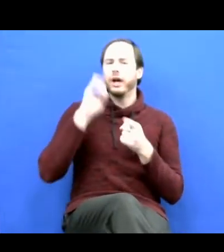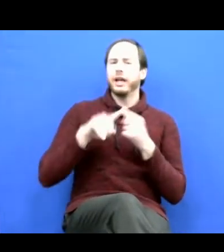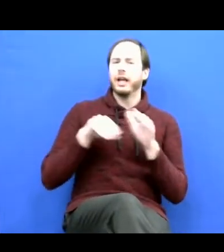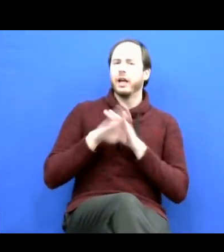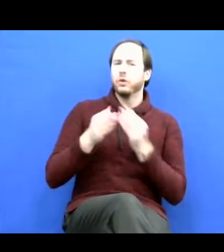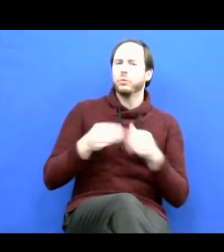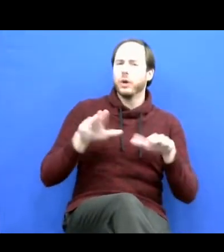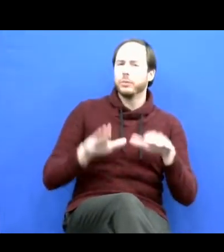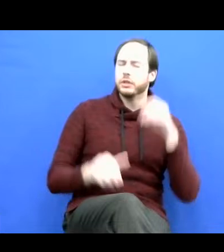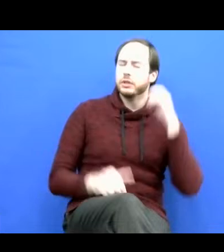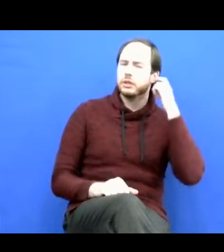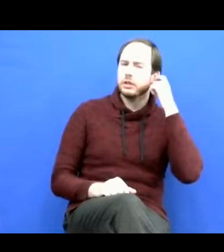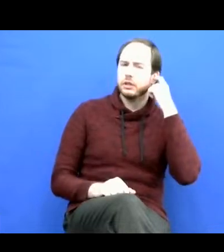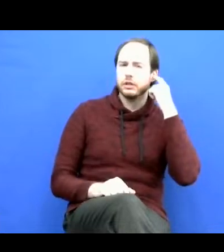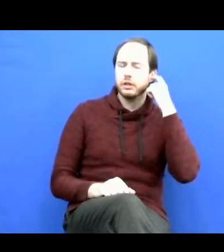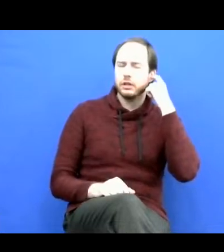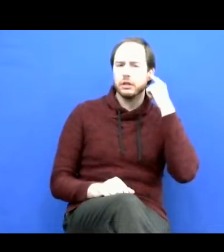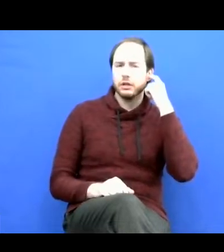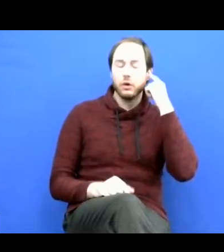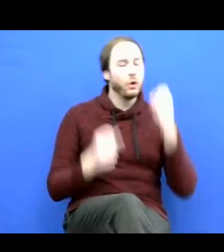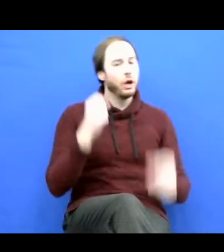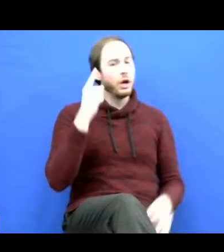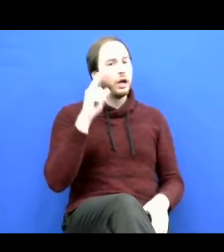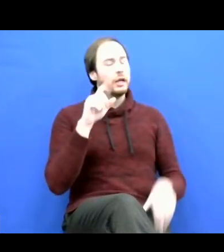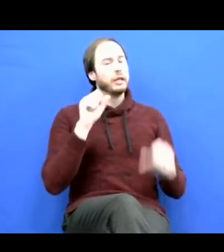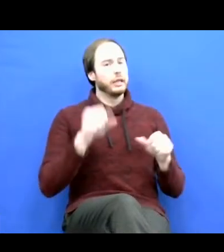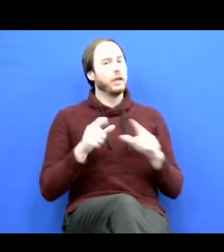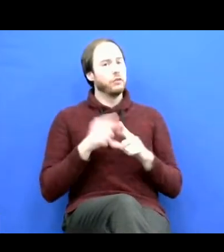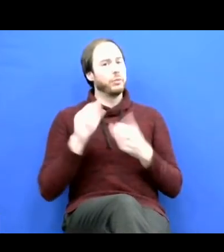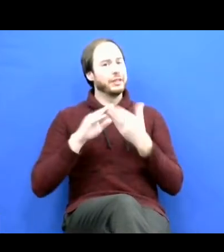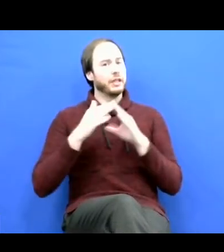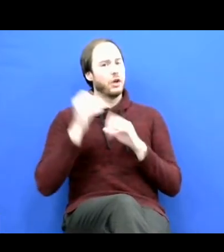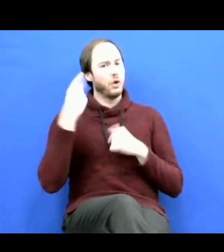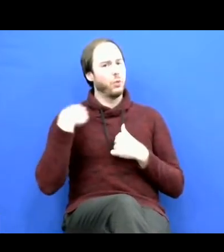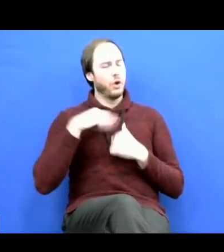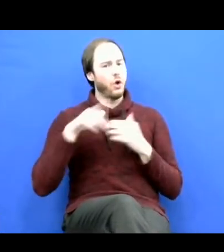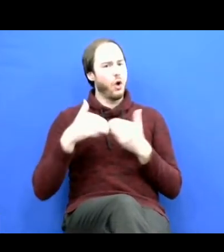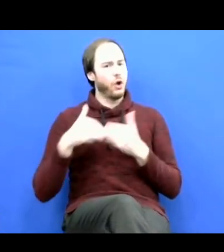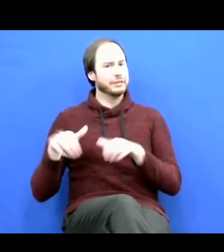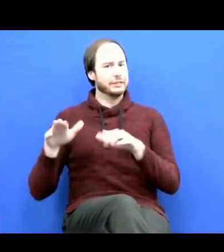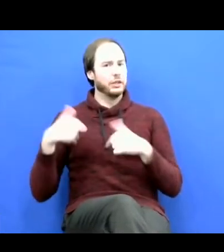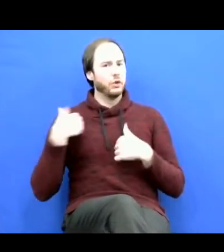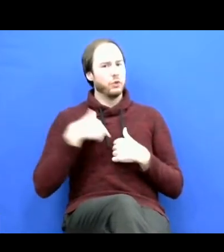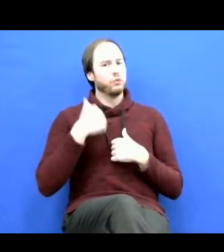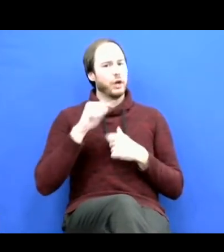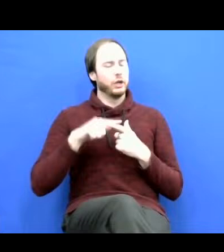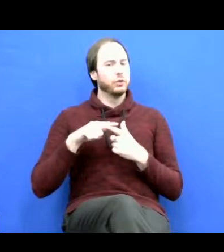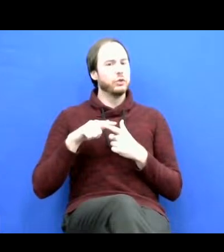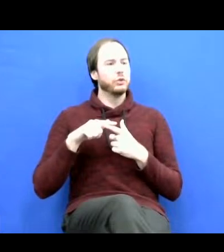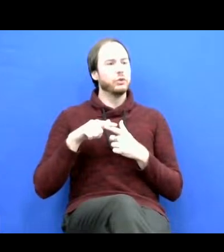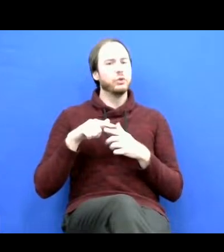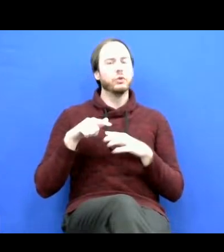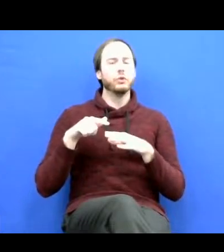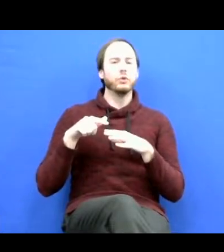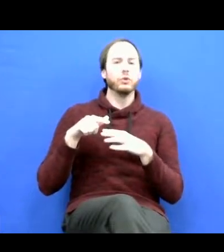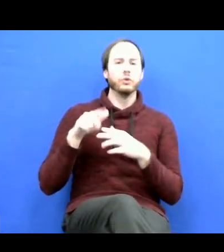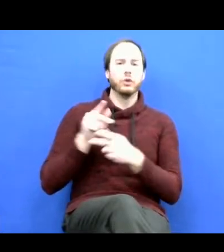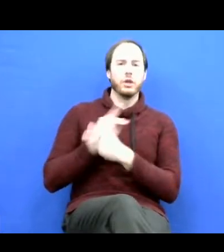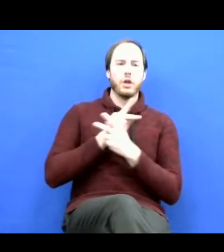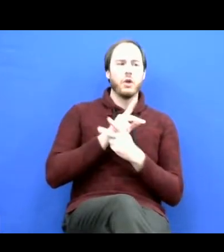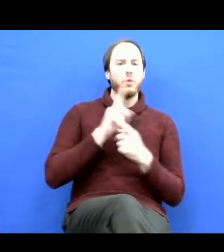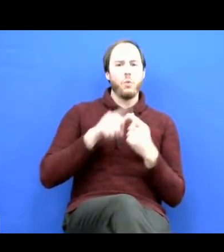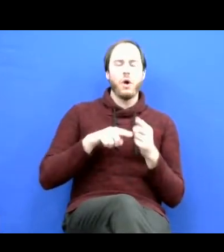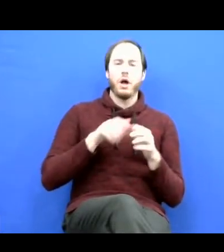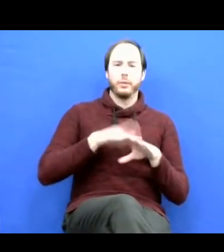property? Well, they can from the top, but it's all seeded because I tried to take out the minimal from what could be